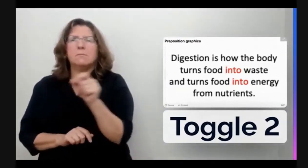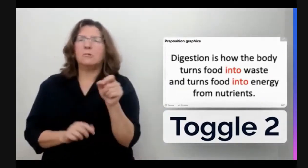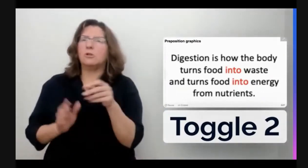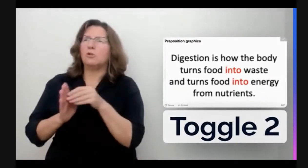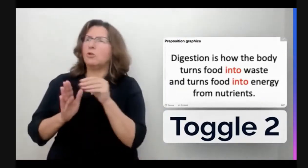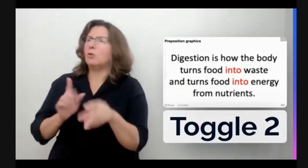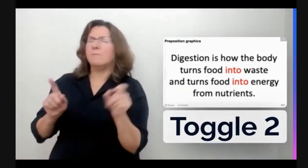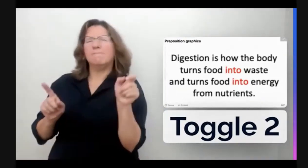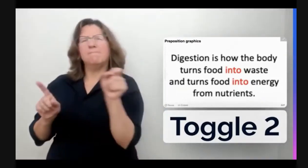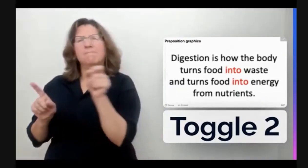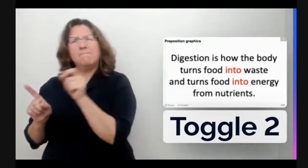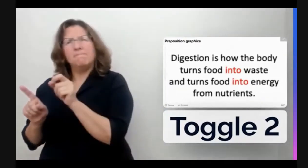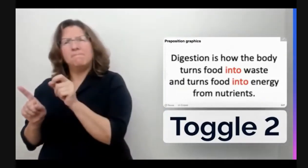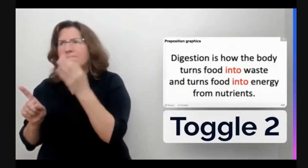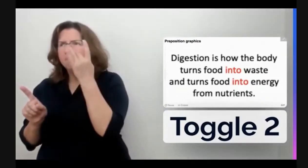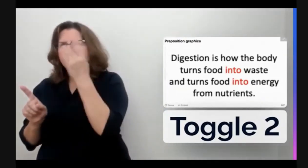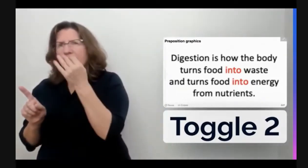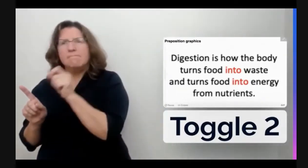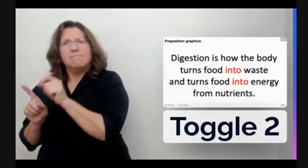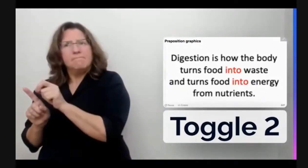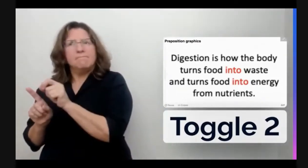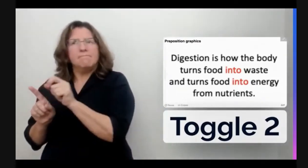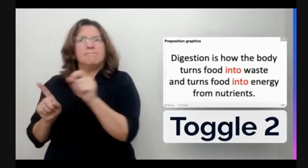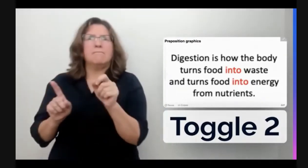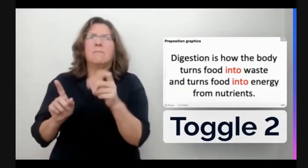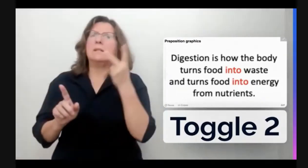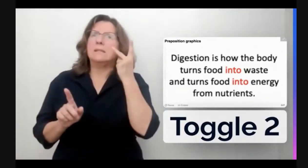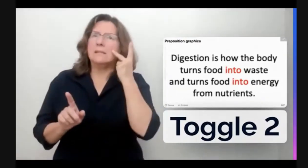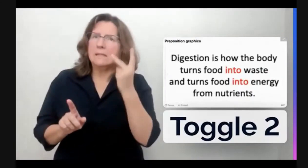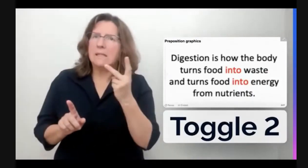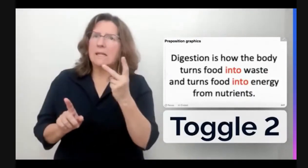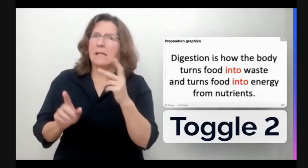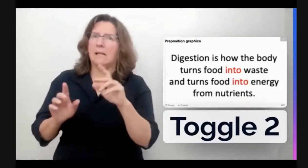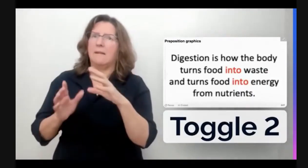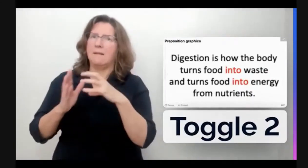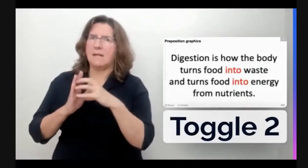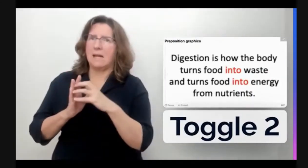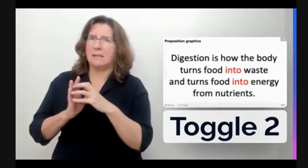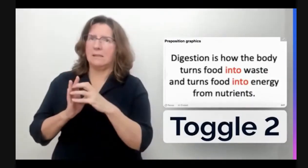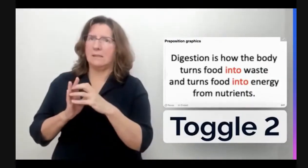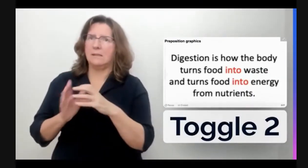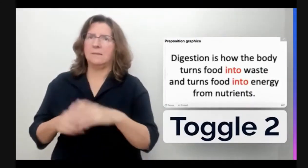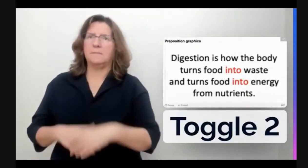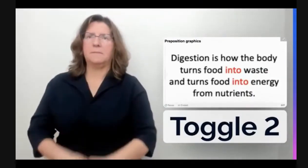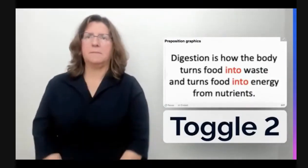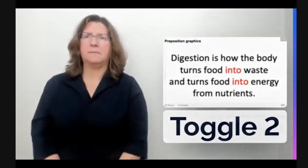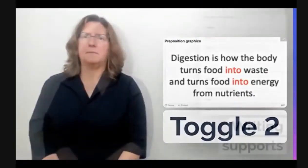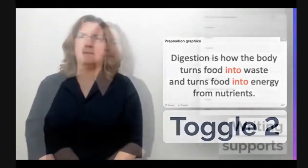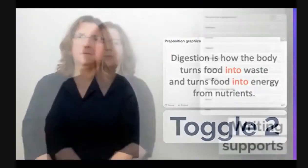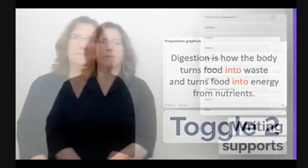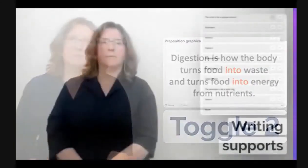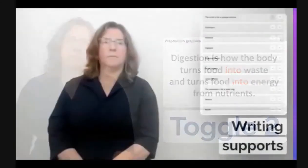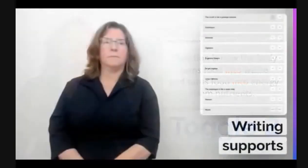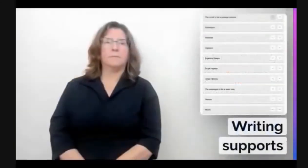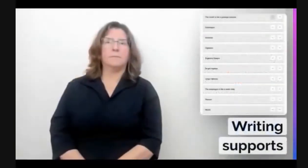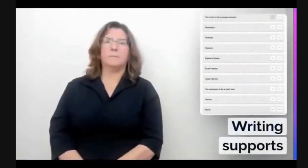So the student can toggle back and forth as they please to work through the content.